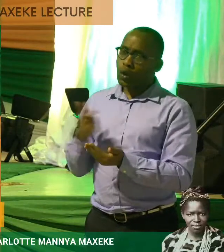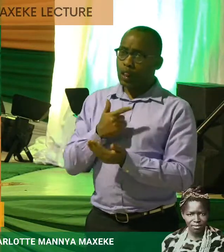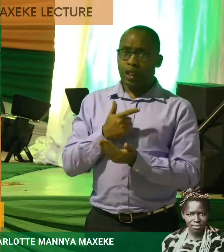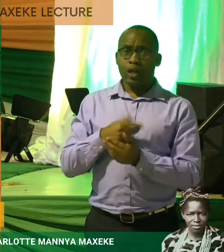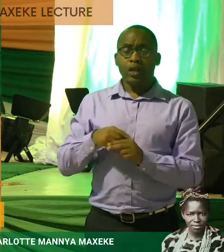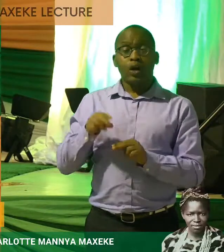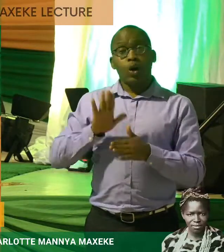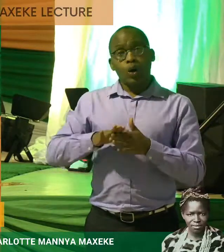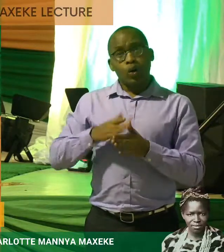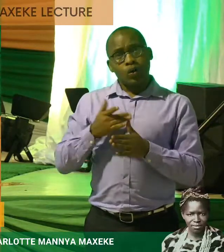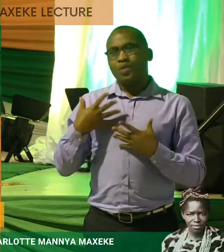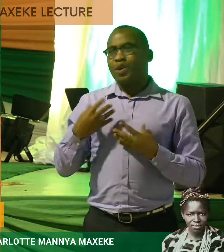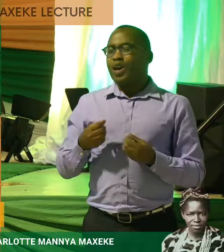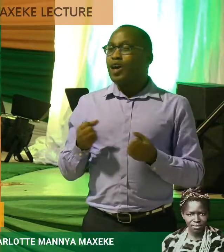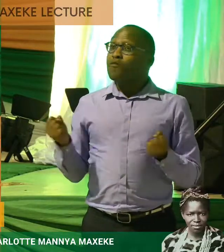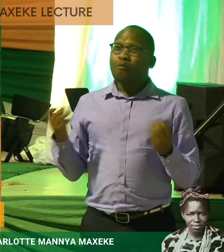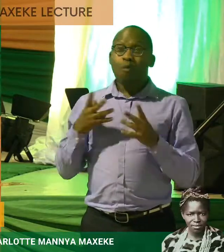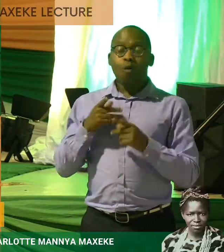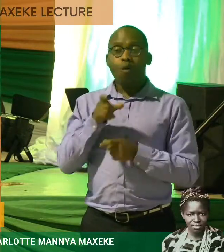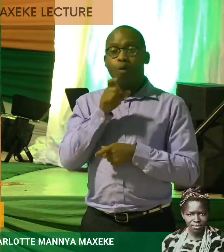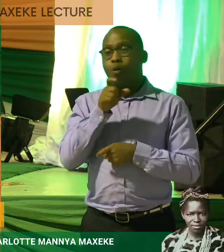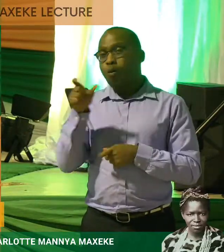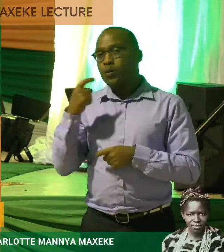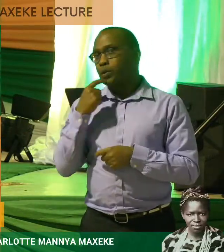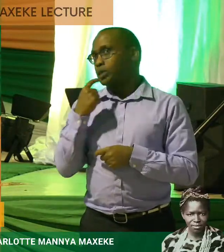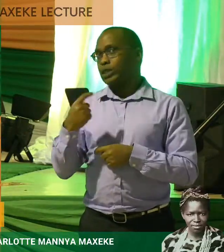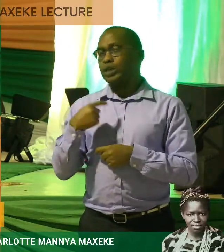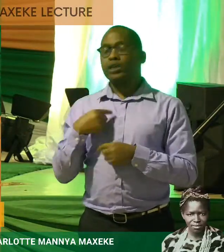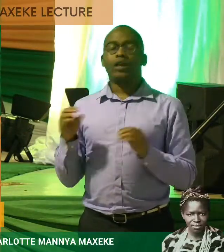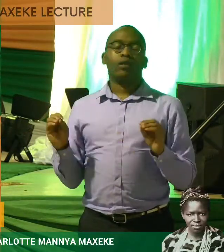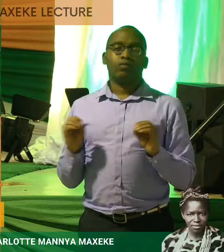imilomo Mbathane ngesinibulela kodwa siyayazi into yobana